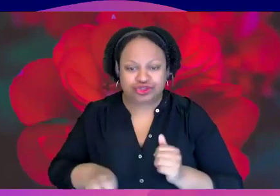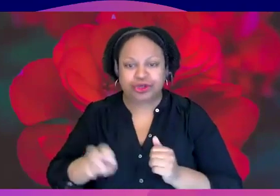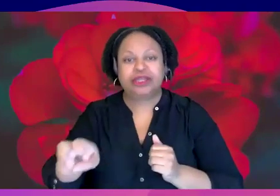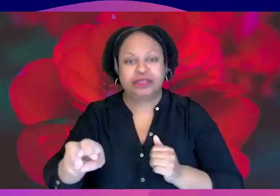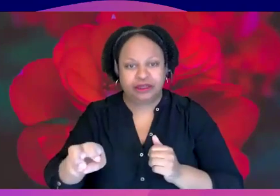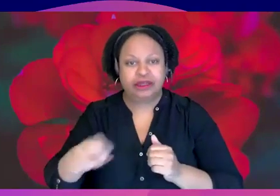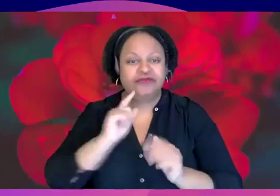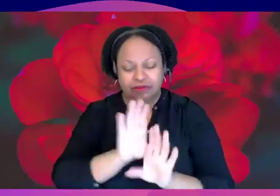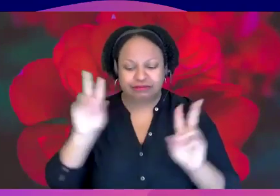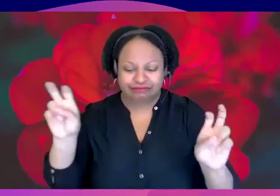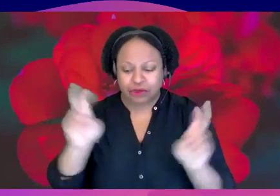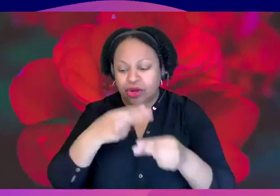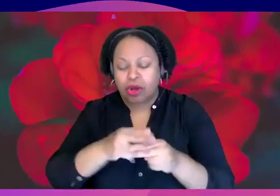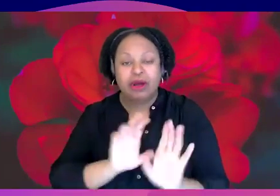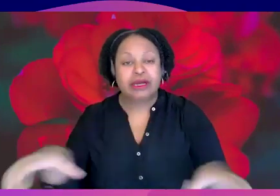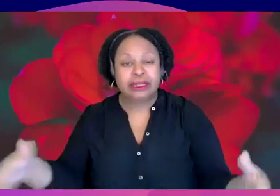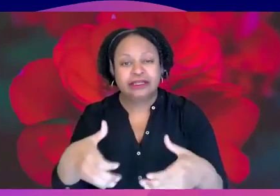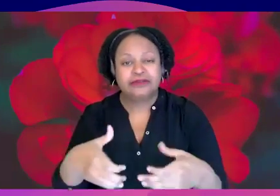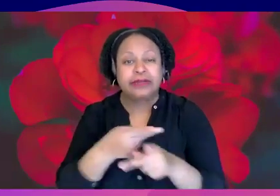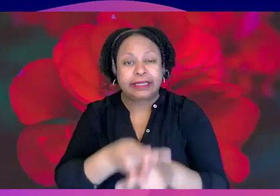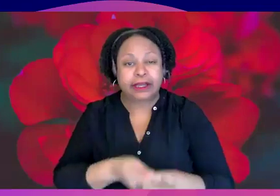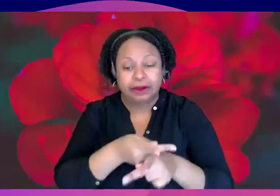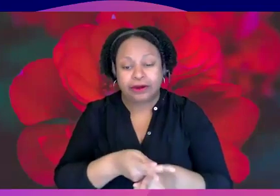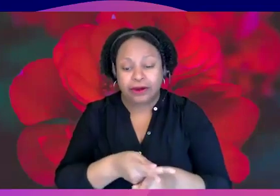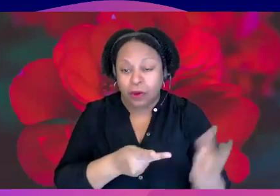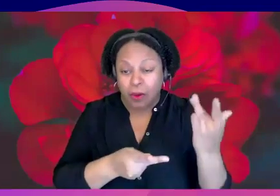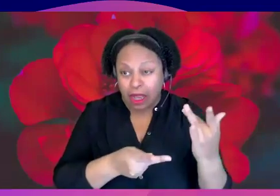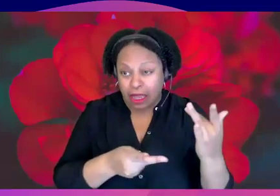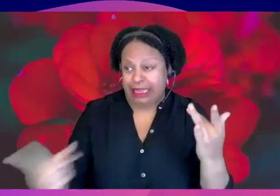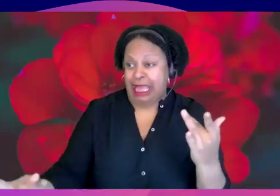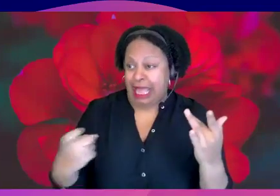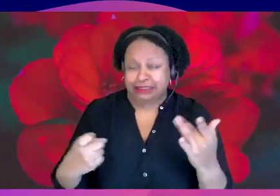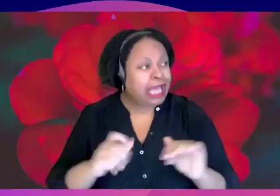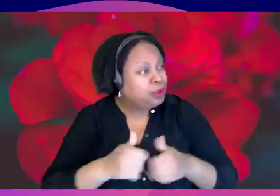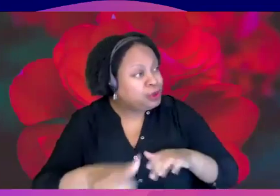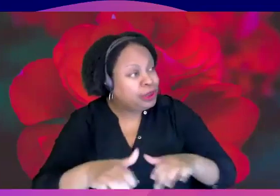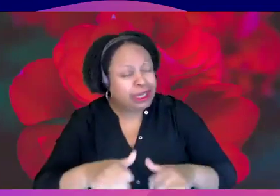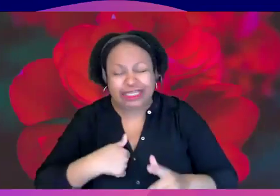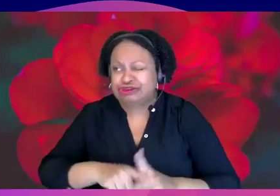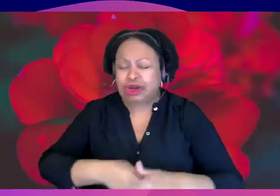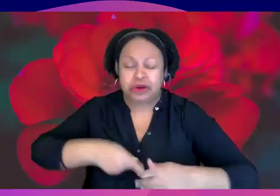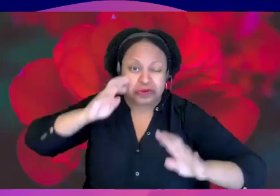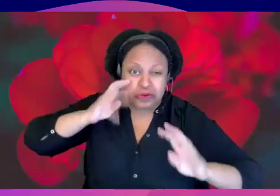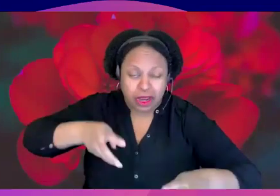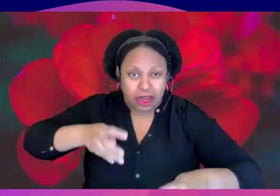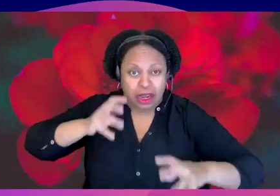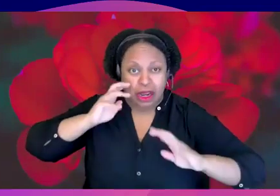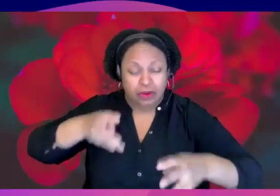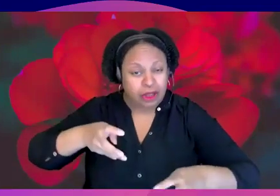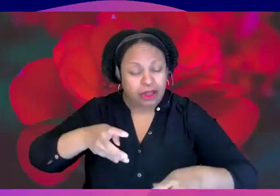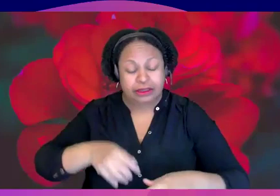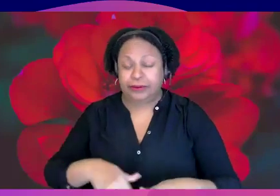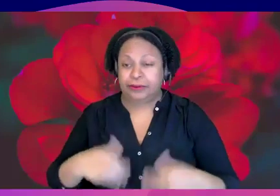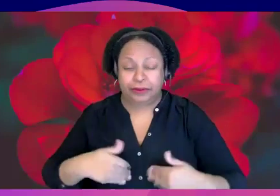towards collective care. Because I started to cry in a way where all of the